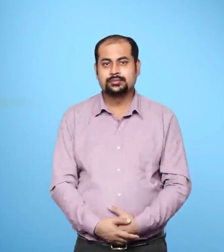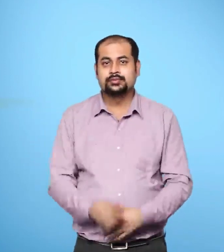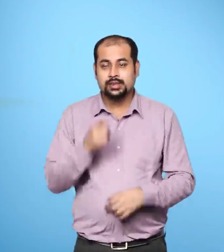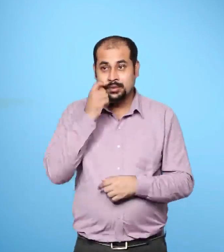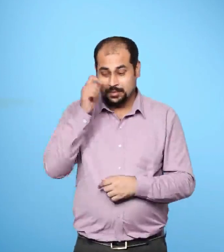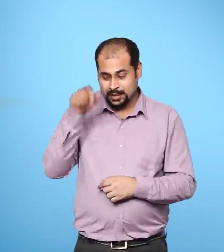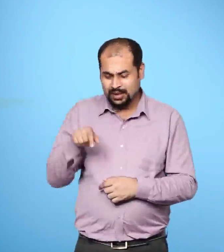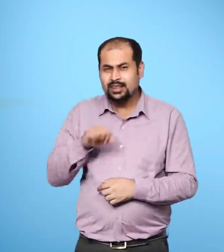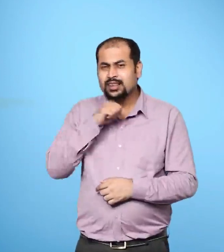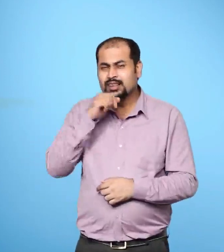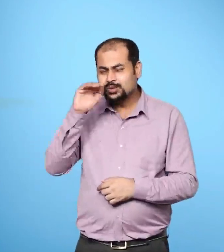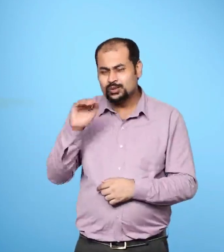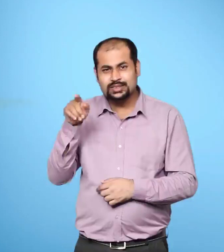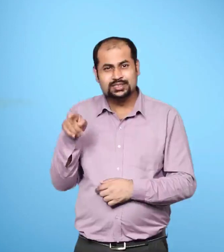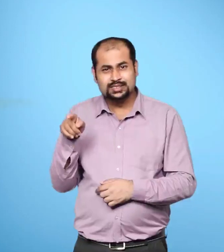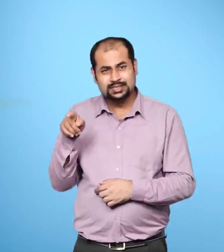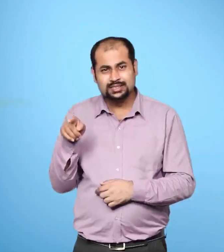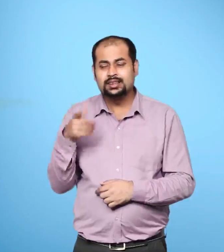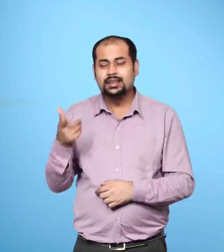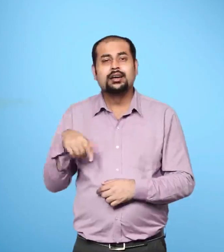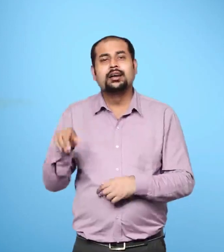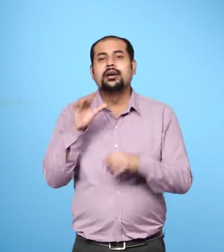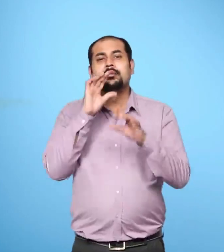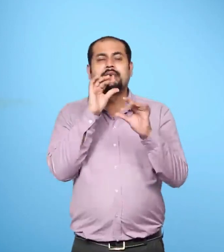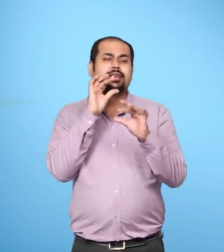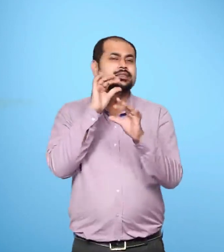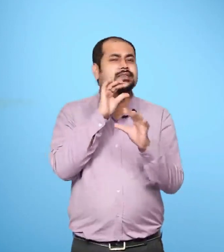a young man with flute in his hands,